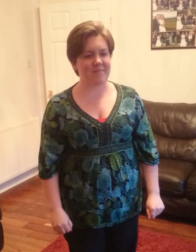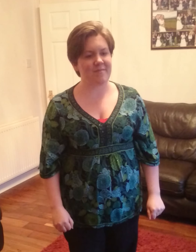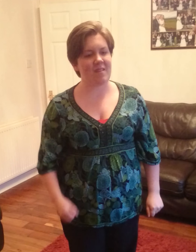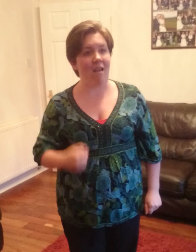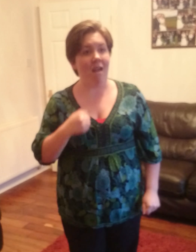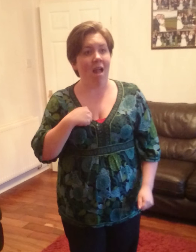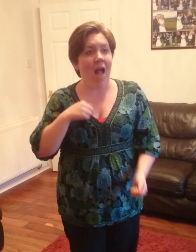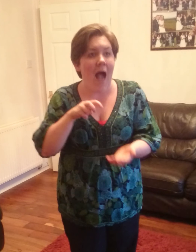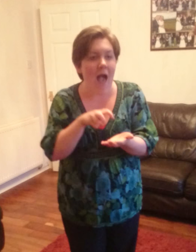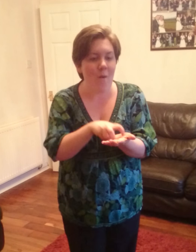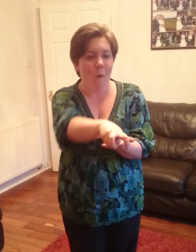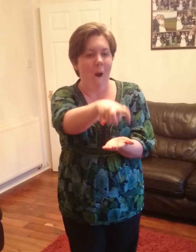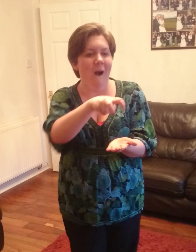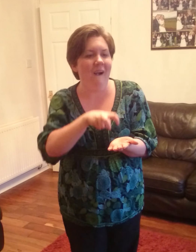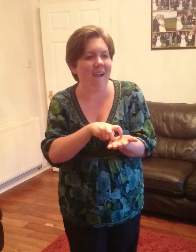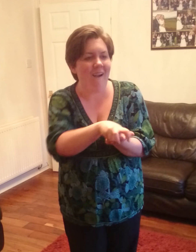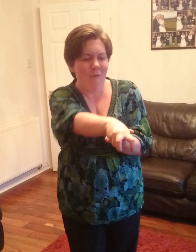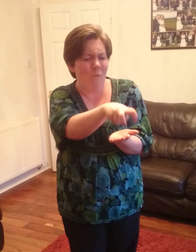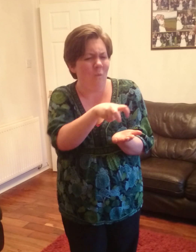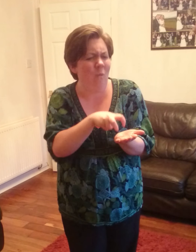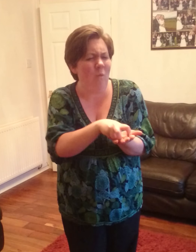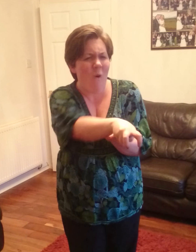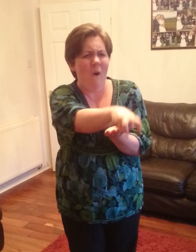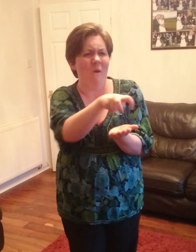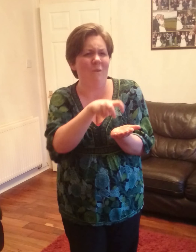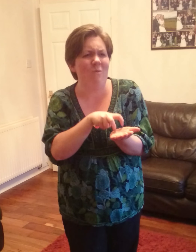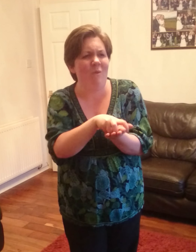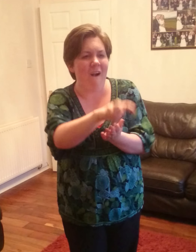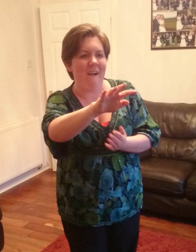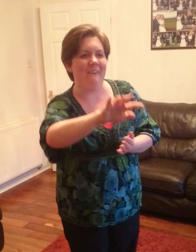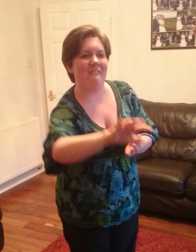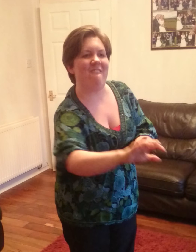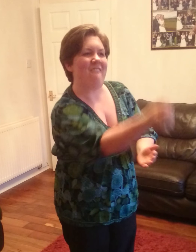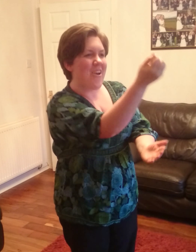I work for miles to life on you